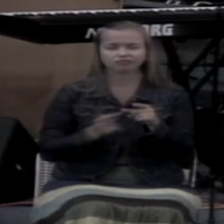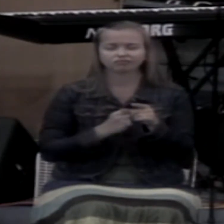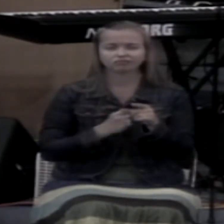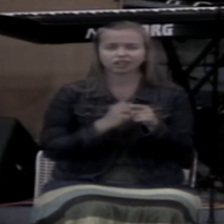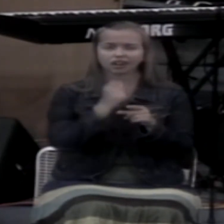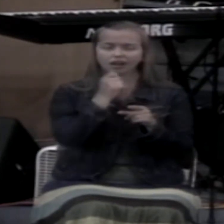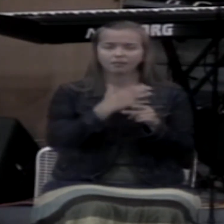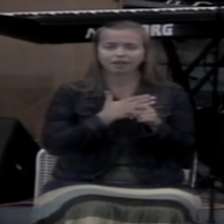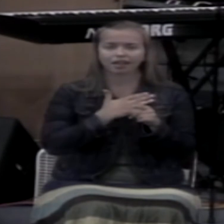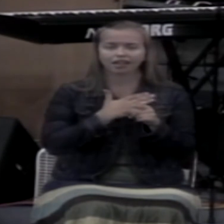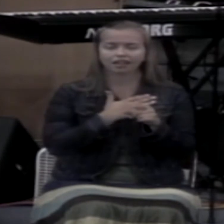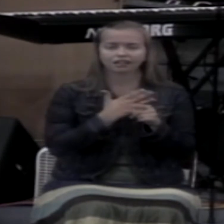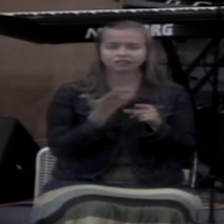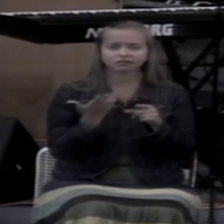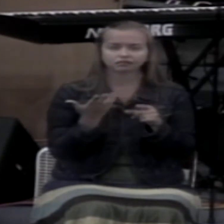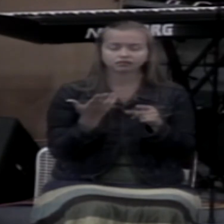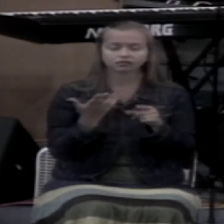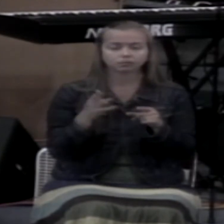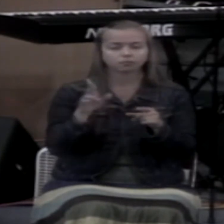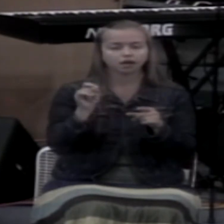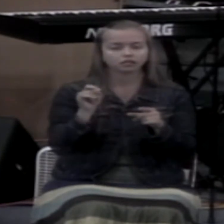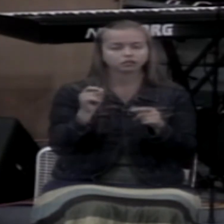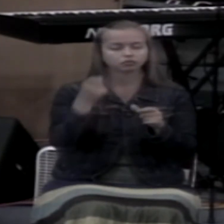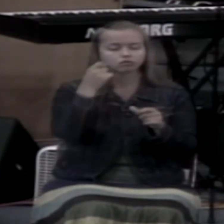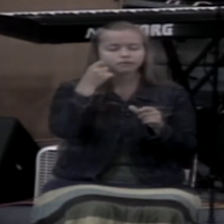always have to get your way.